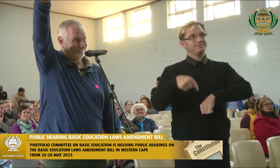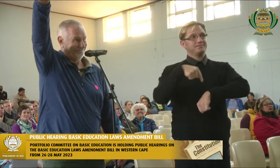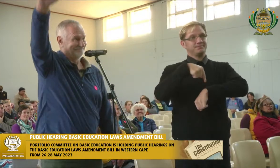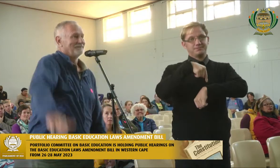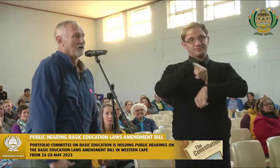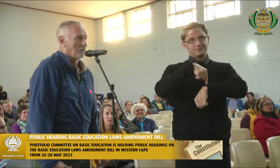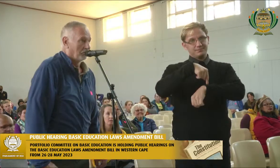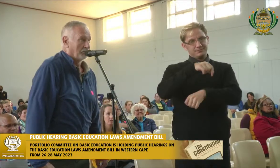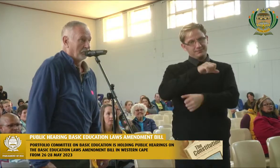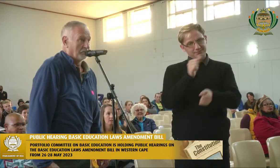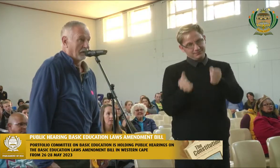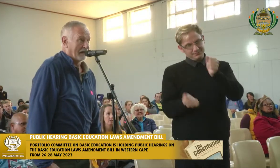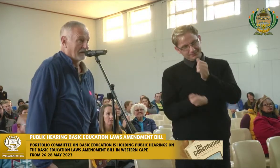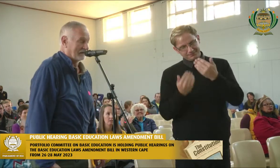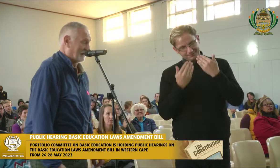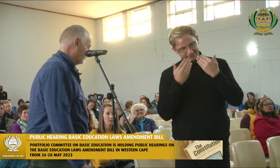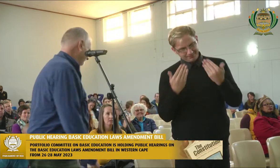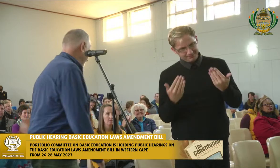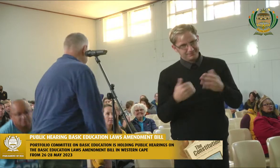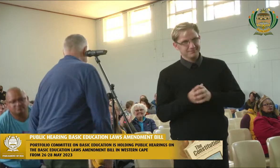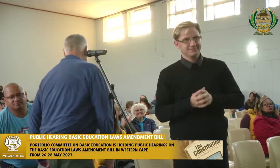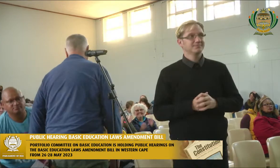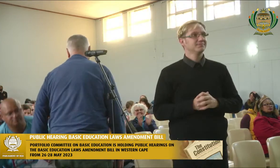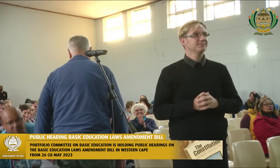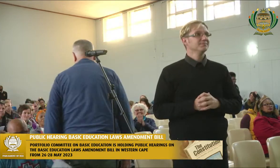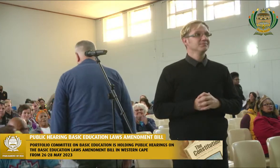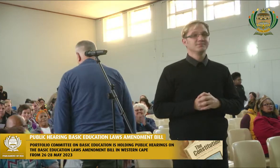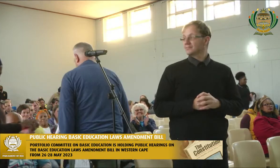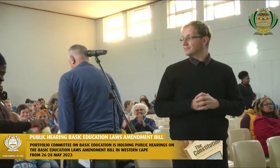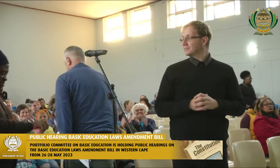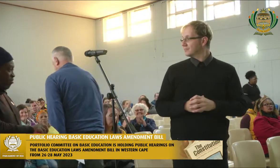unfortunately your time is up, Baba. Thank you. Interpreters.